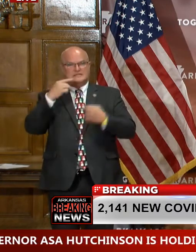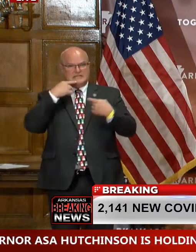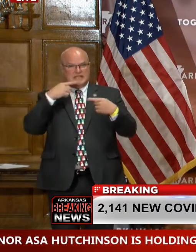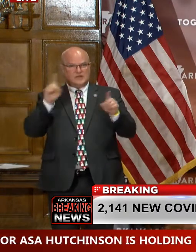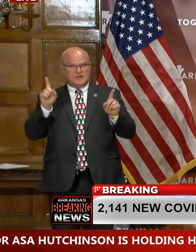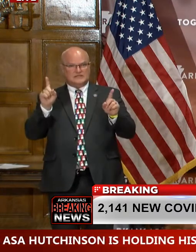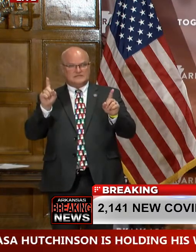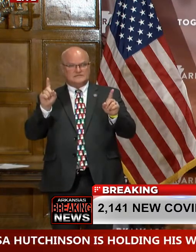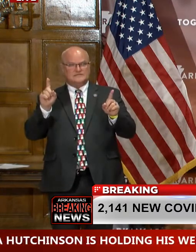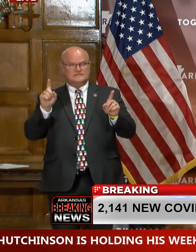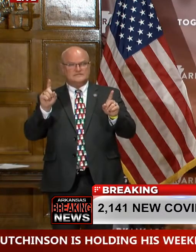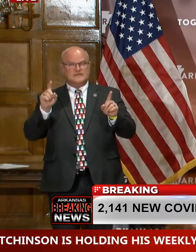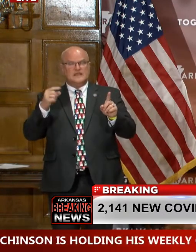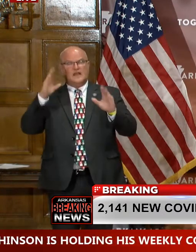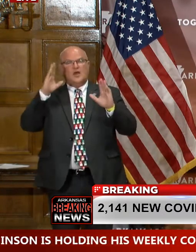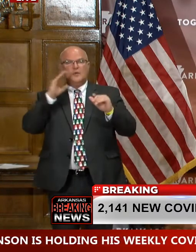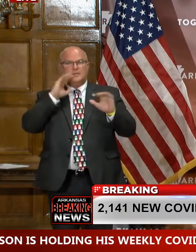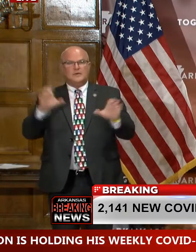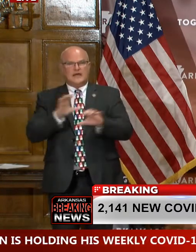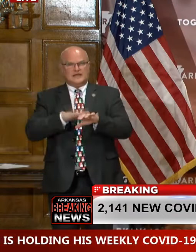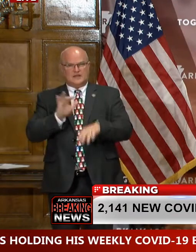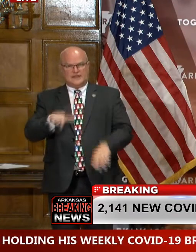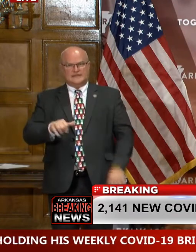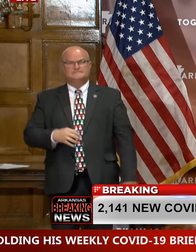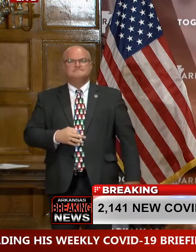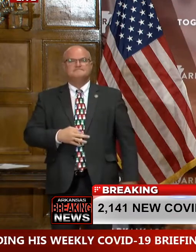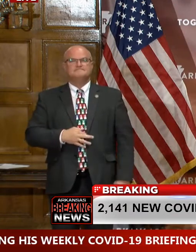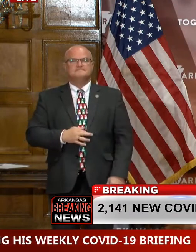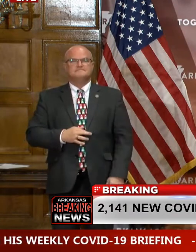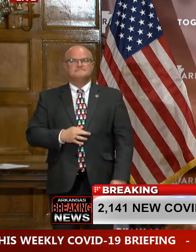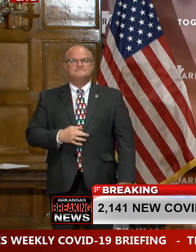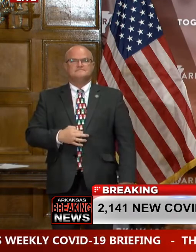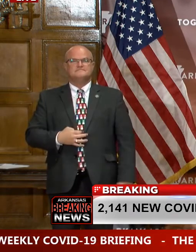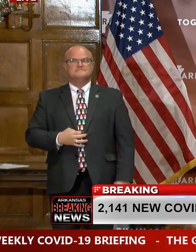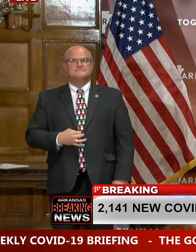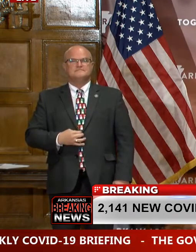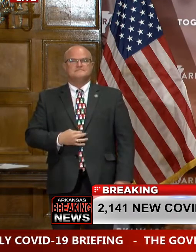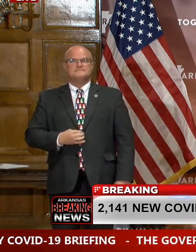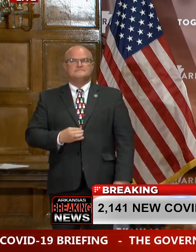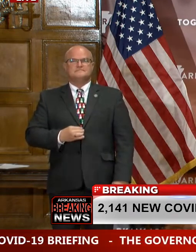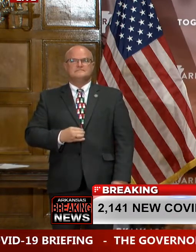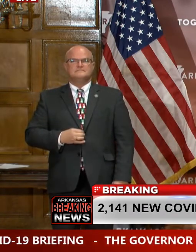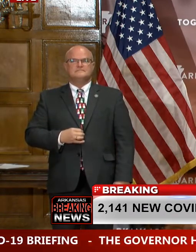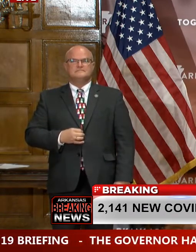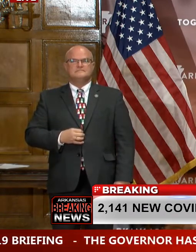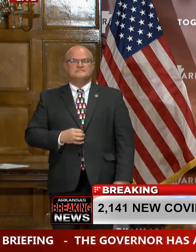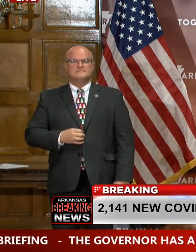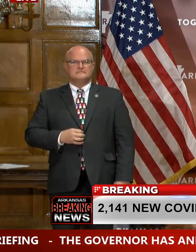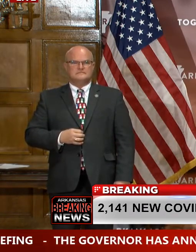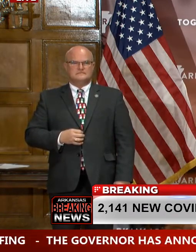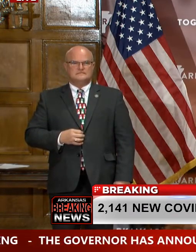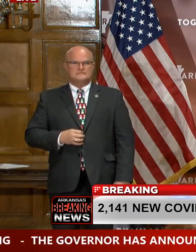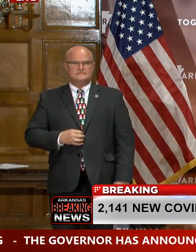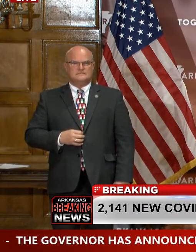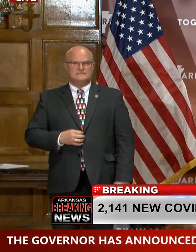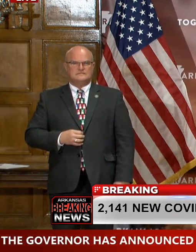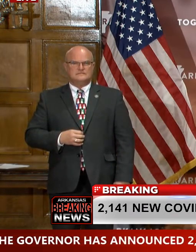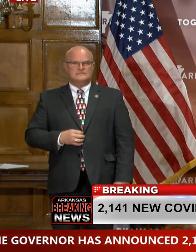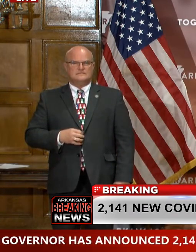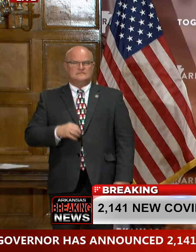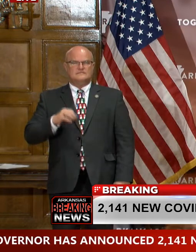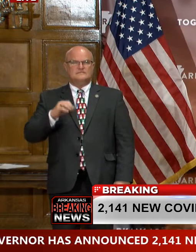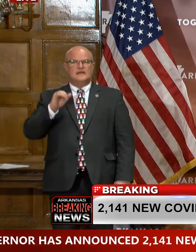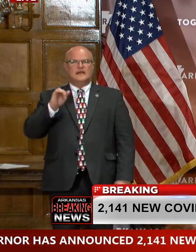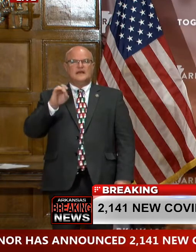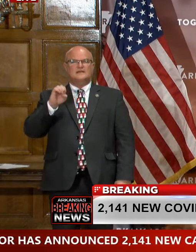that I've called, and I hope they will act on that. Next question. Hi, Governor. This is Allie Lentz with 5